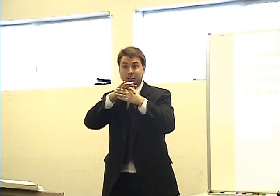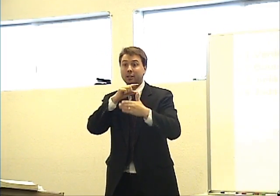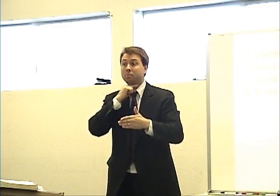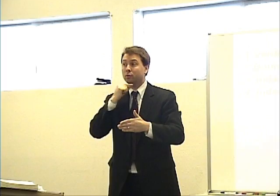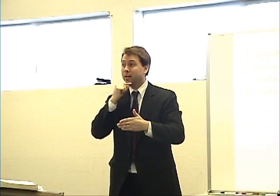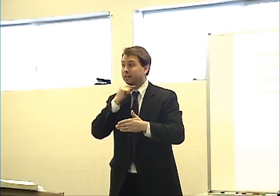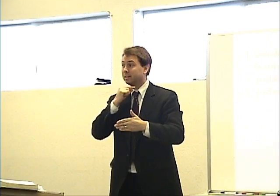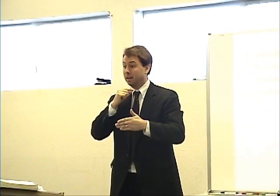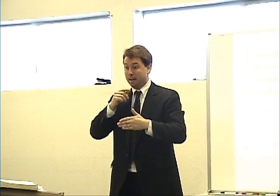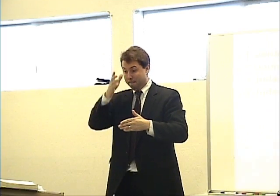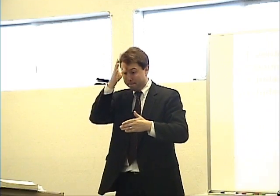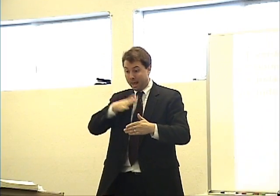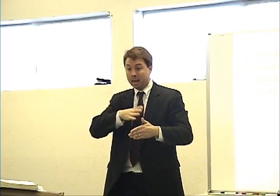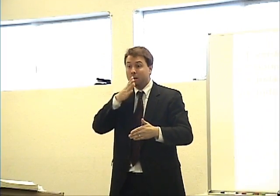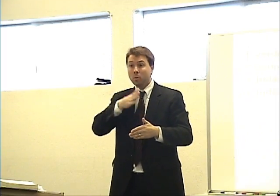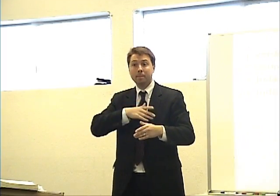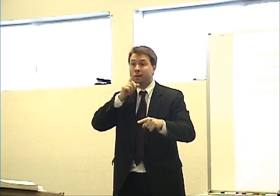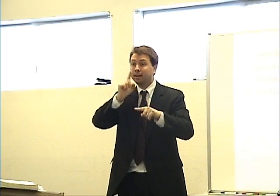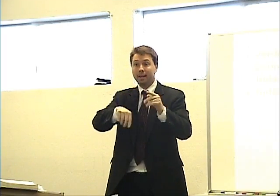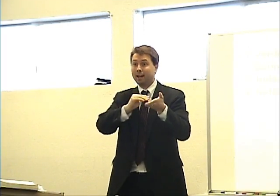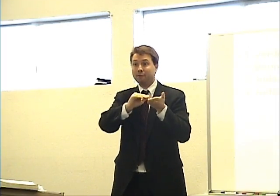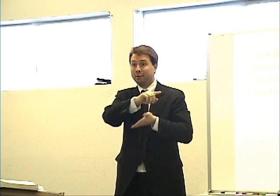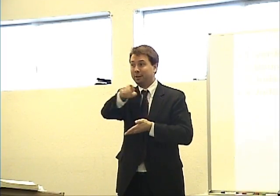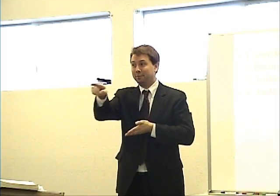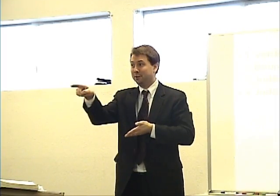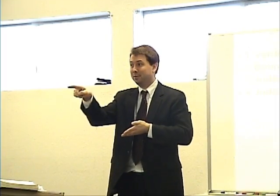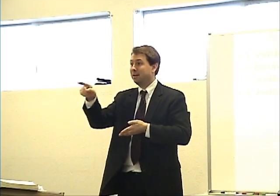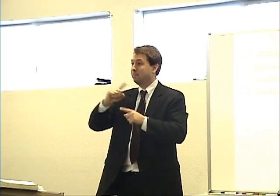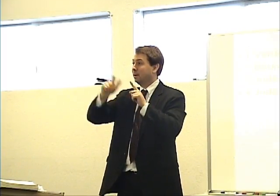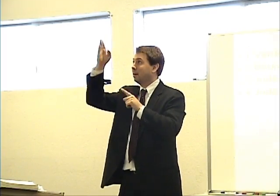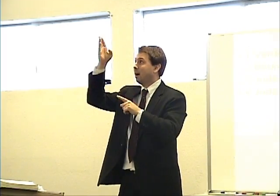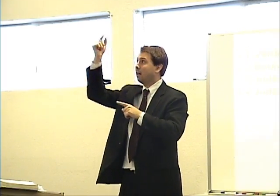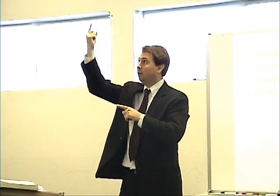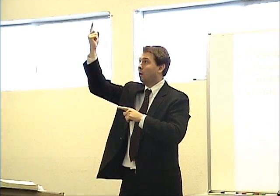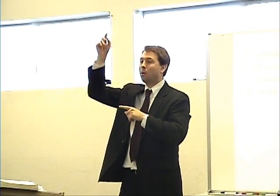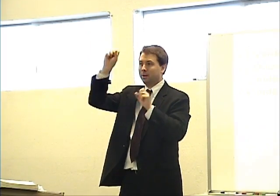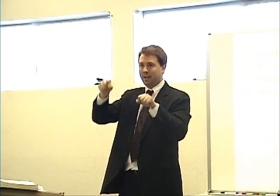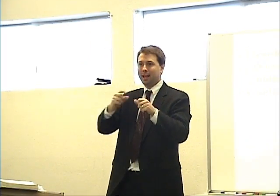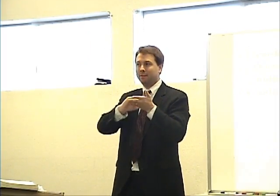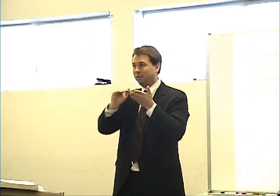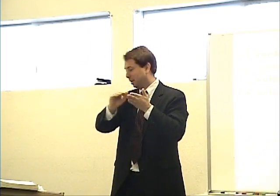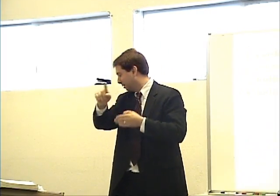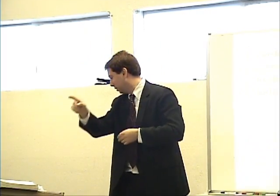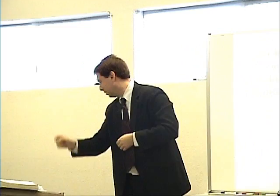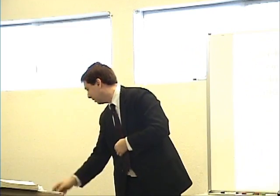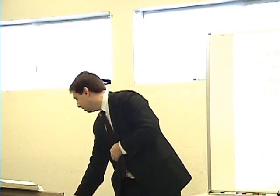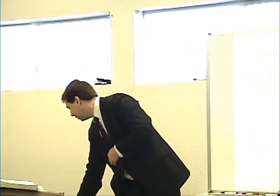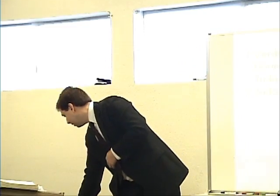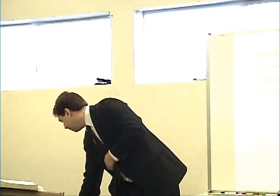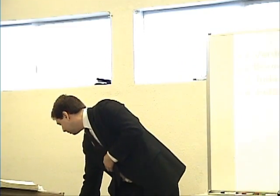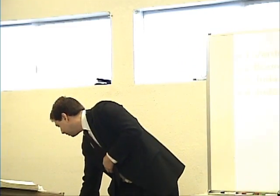fleshly priests, men and women can't forgive you, but God alone can forgive you.